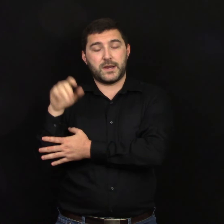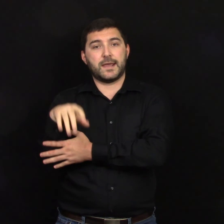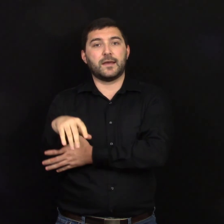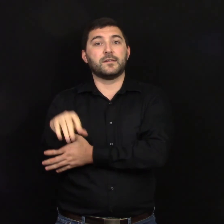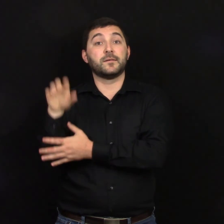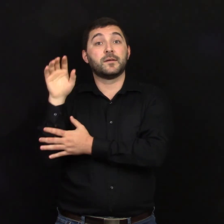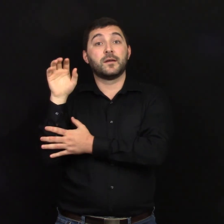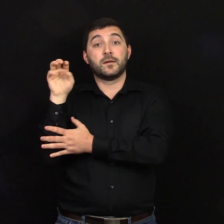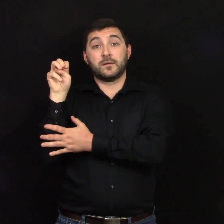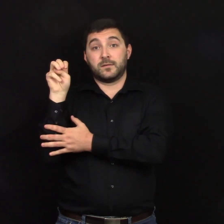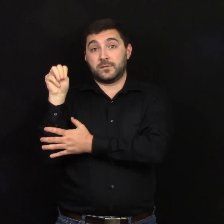hand.